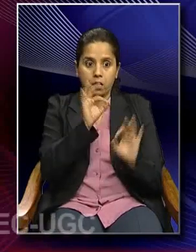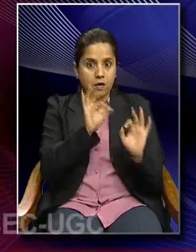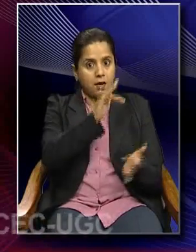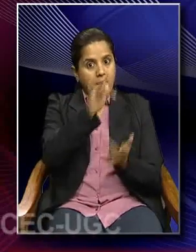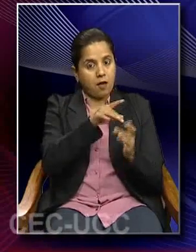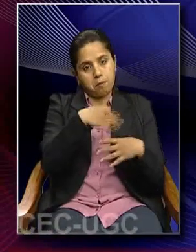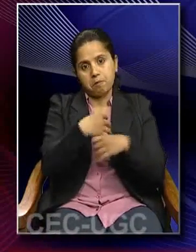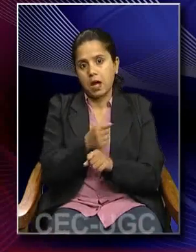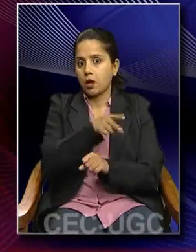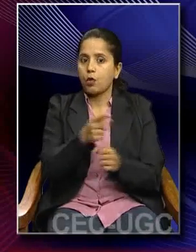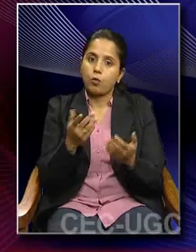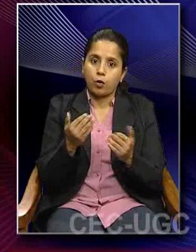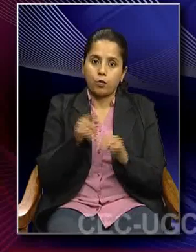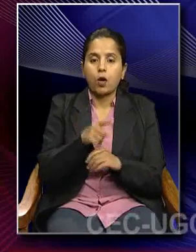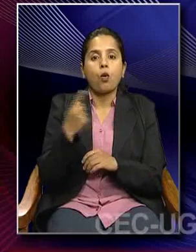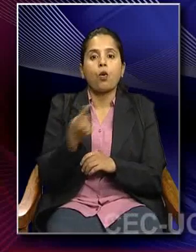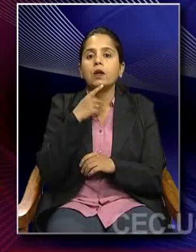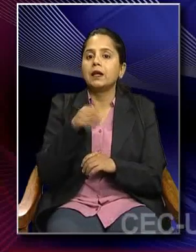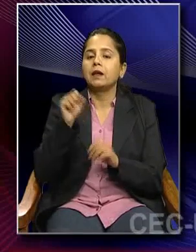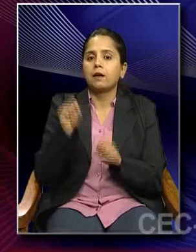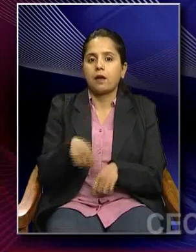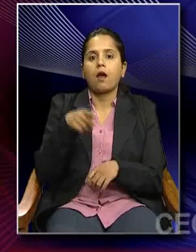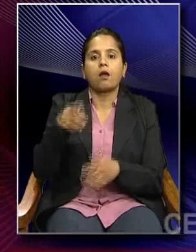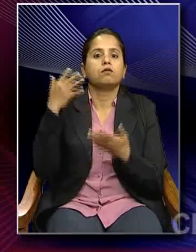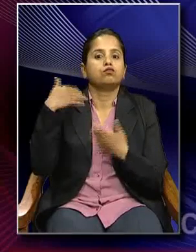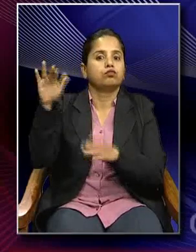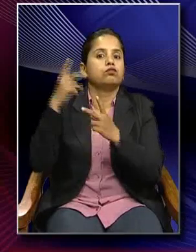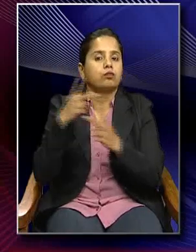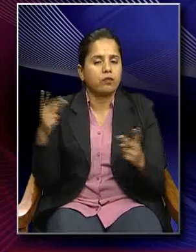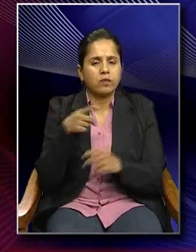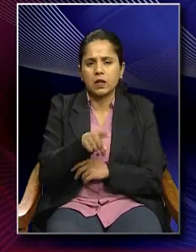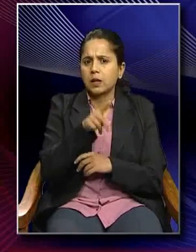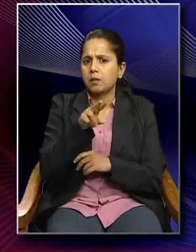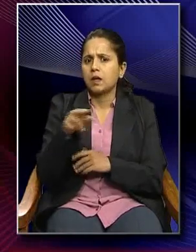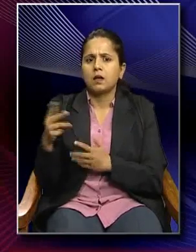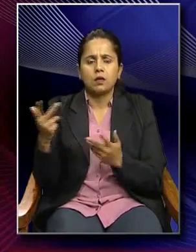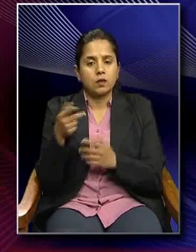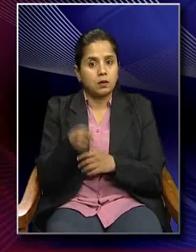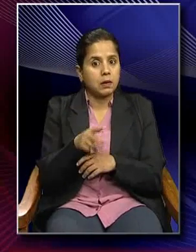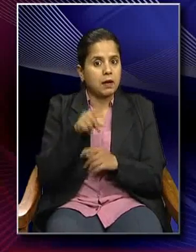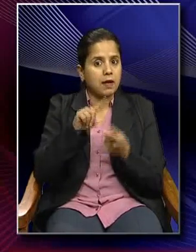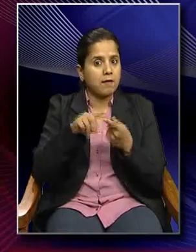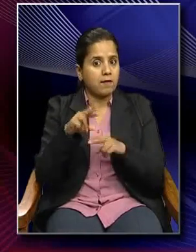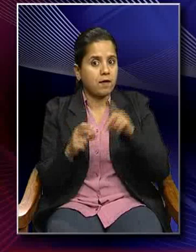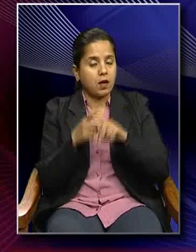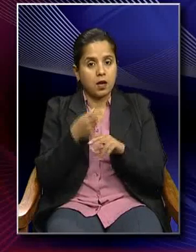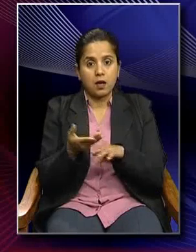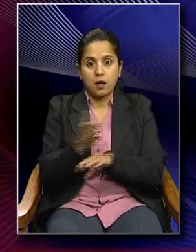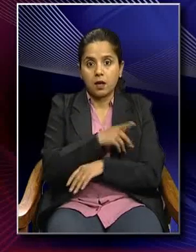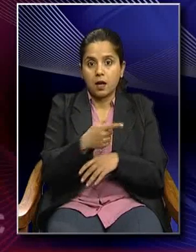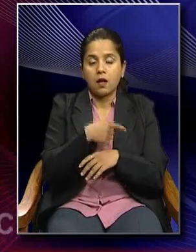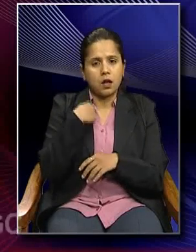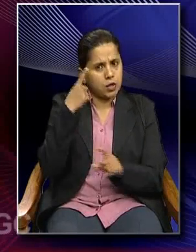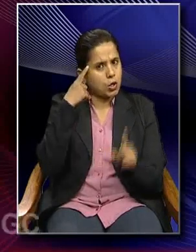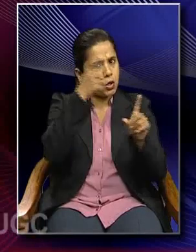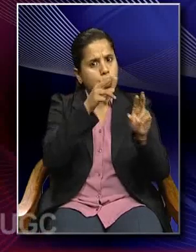that for which it is potent. This again means that the effect before its